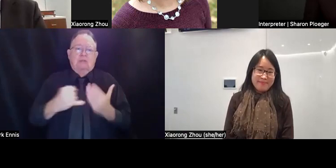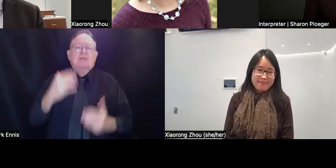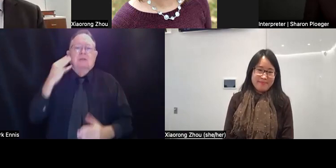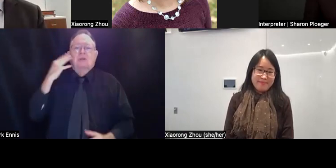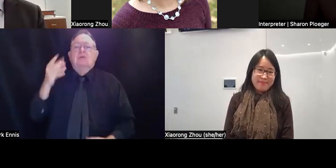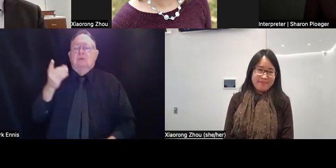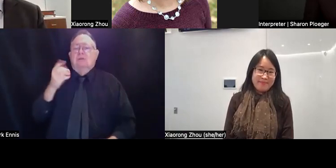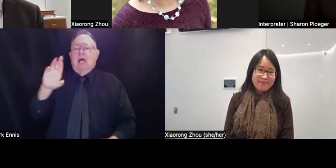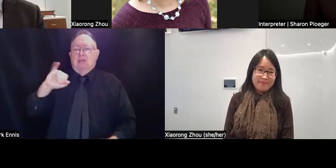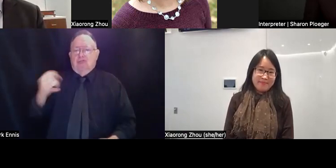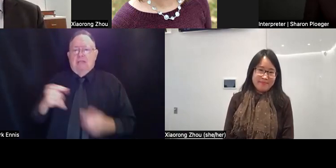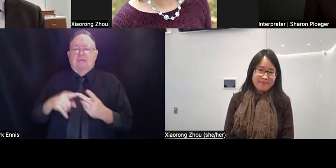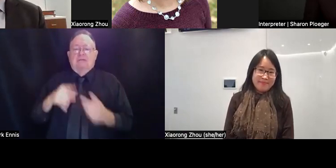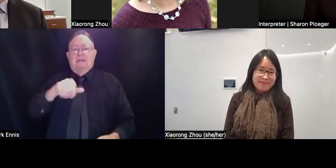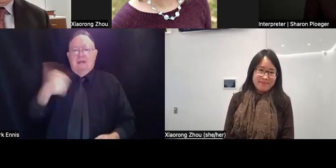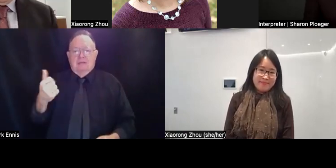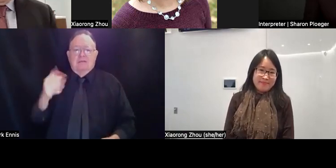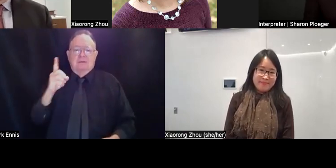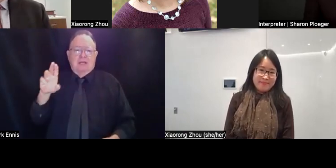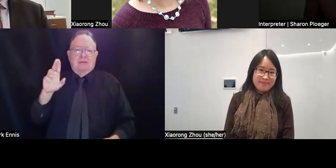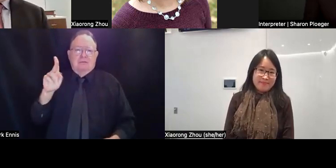Knopf, that's not surprising to me either.